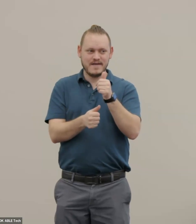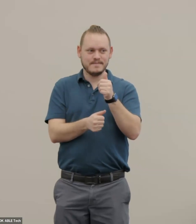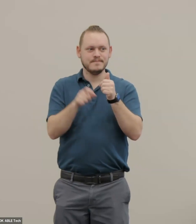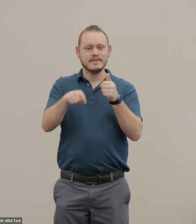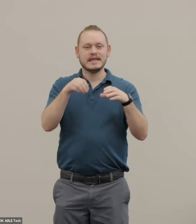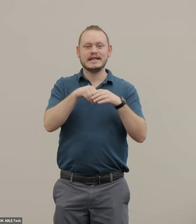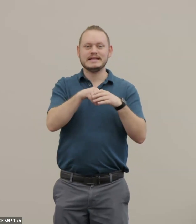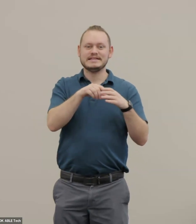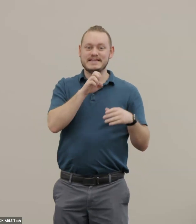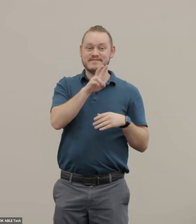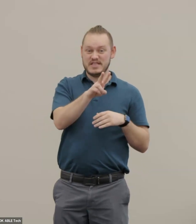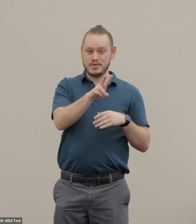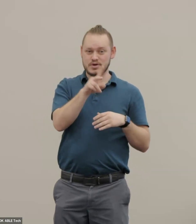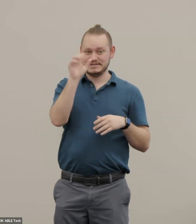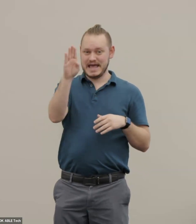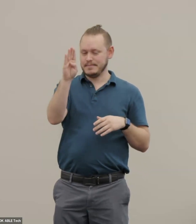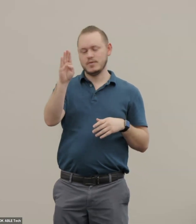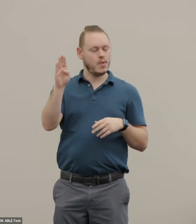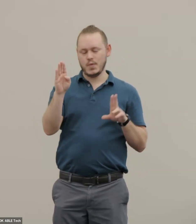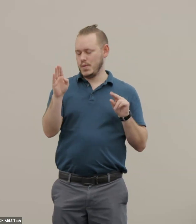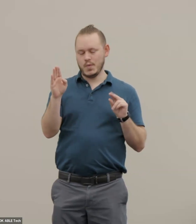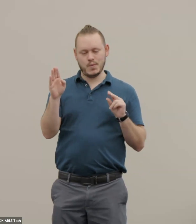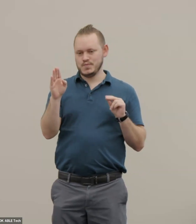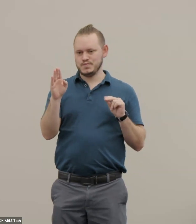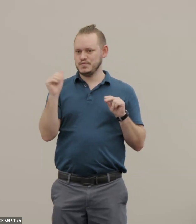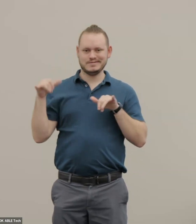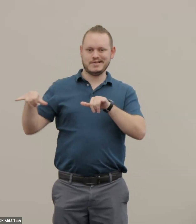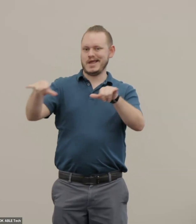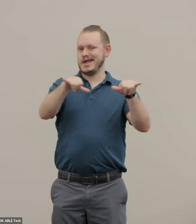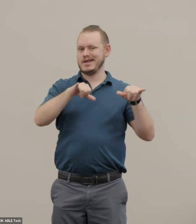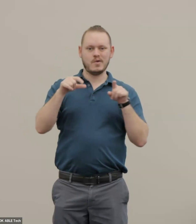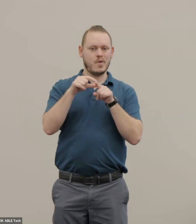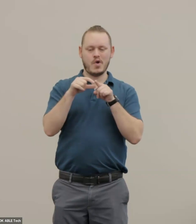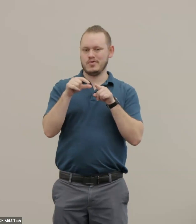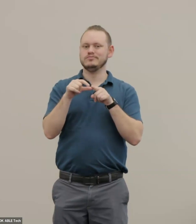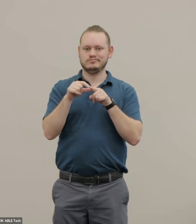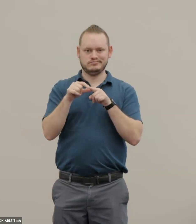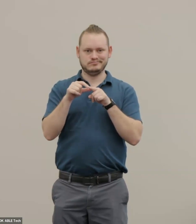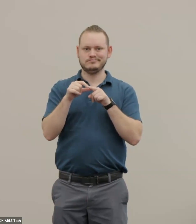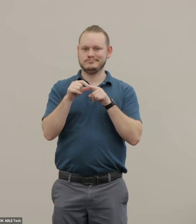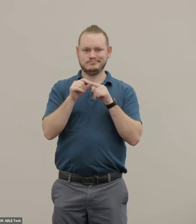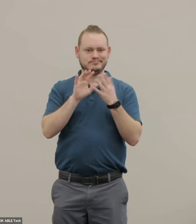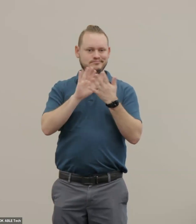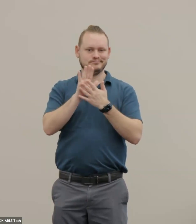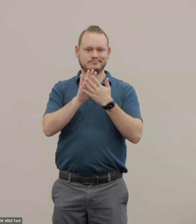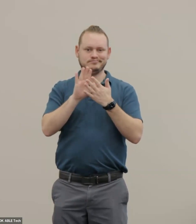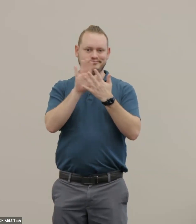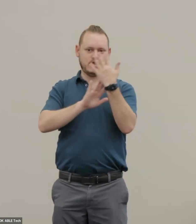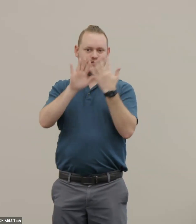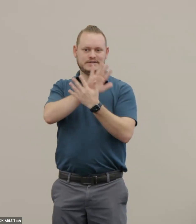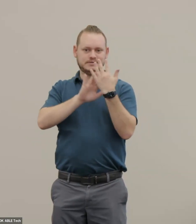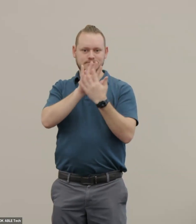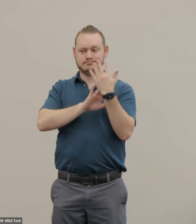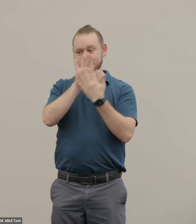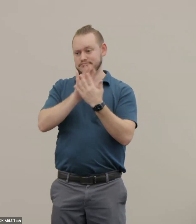the developer? No. No, Okay. this is all just standard Word interface. And I don't